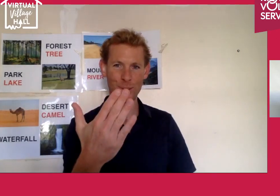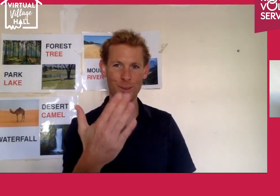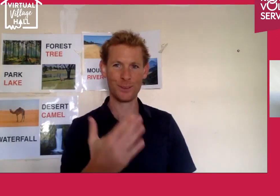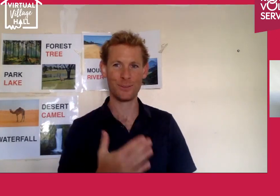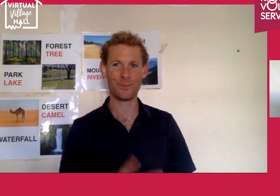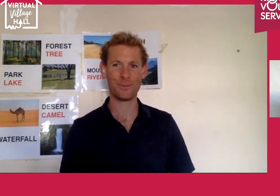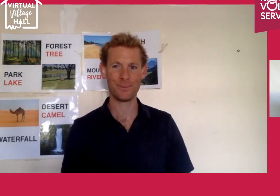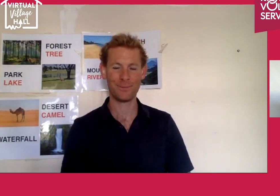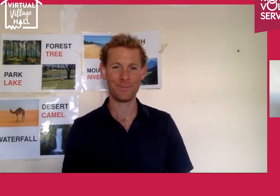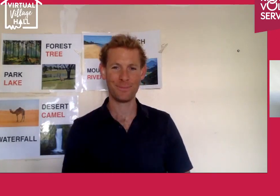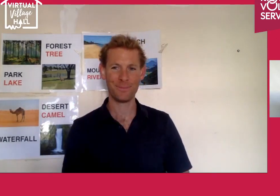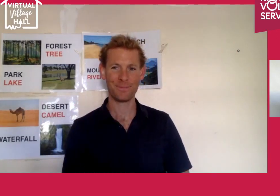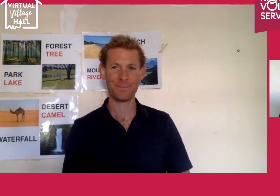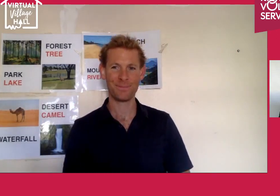Thank you.